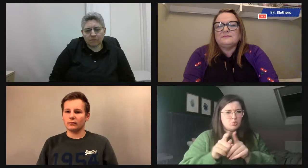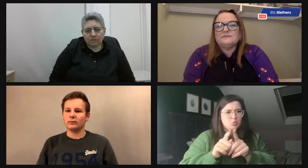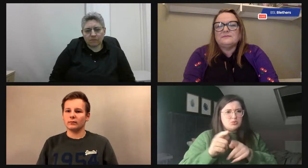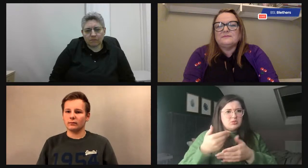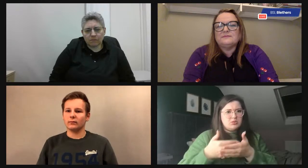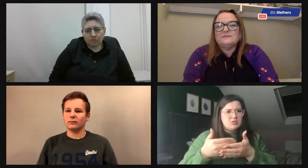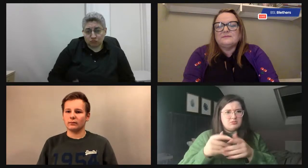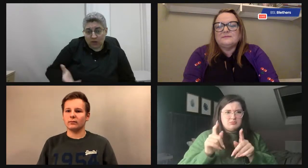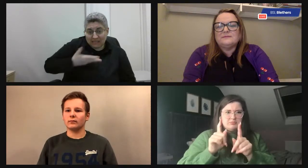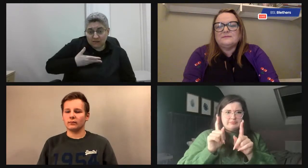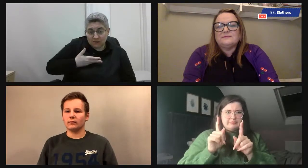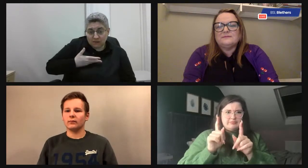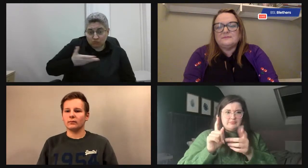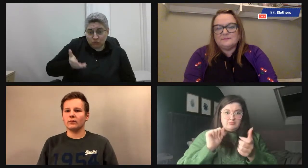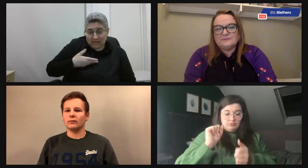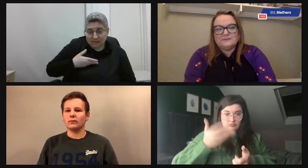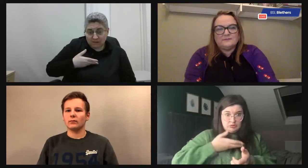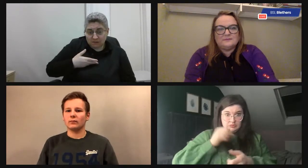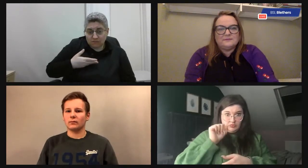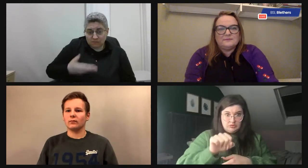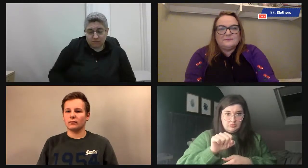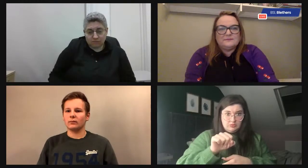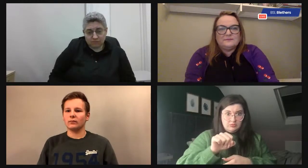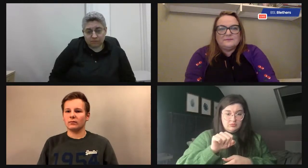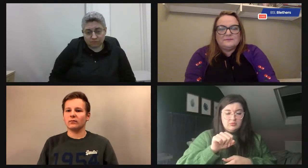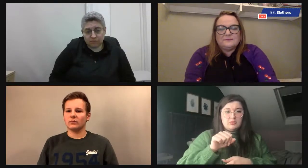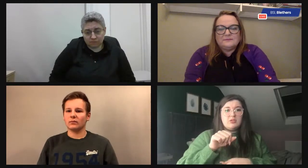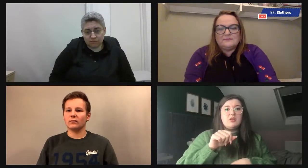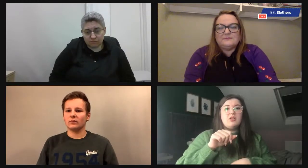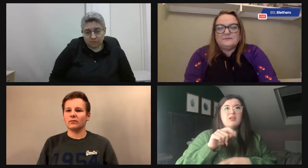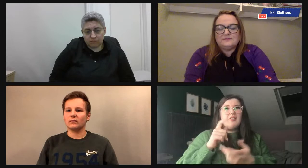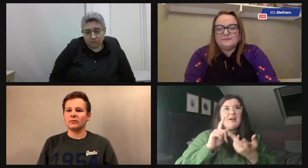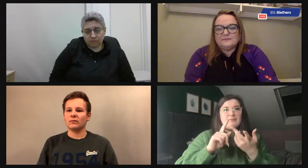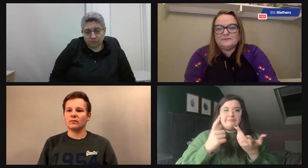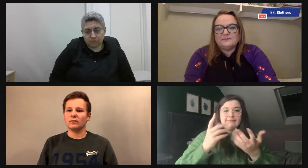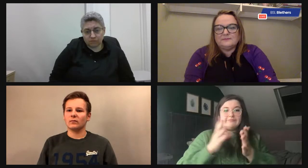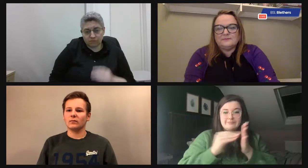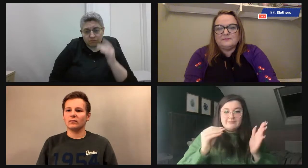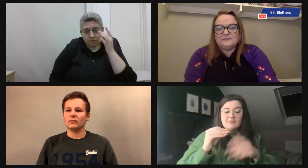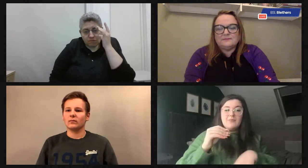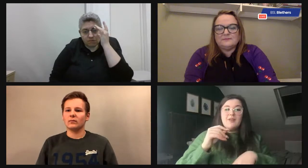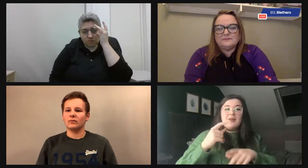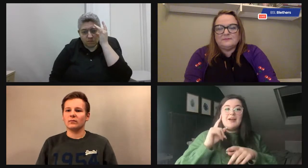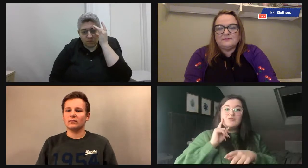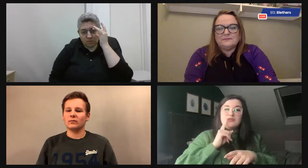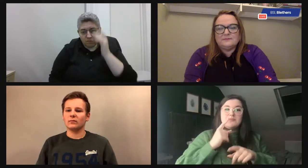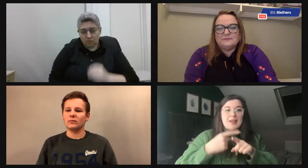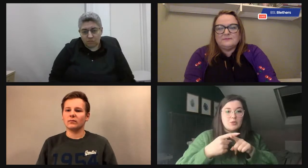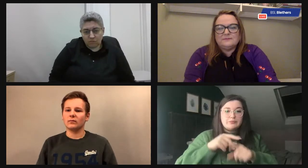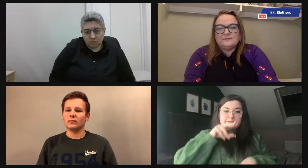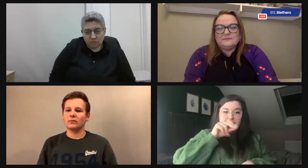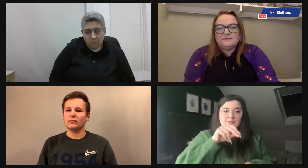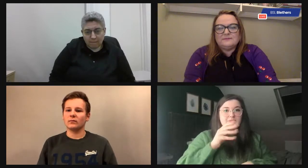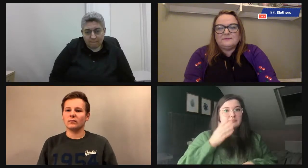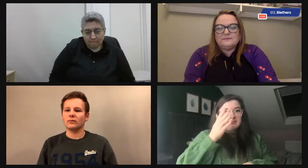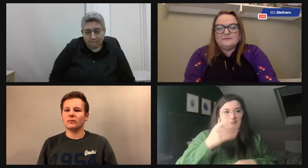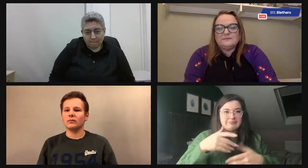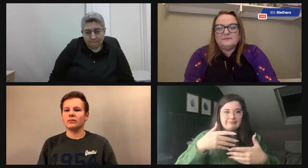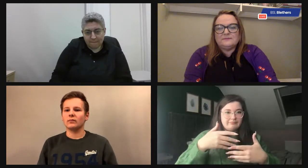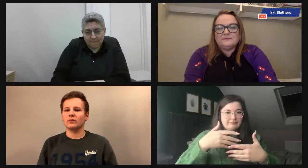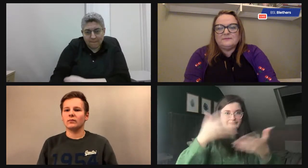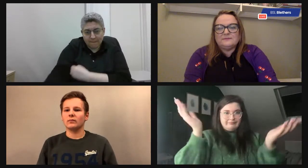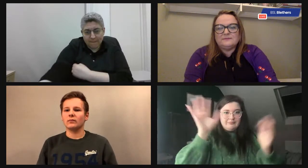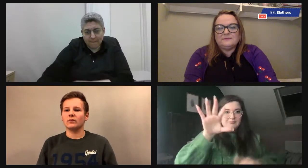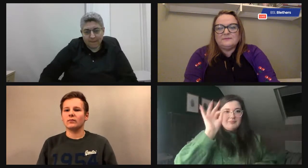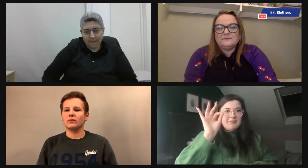go for their second language is pen and paper, but to actually get someone in who is BSL. And you've got a right